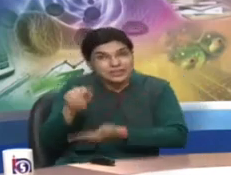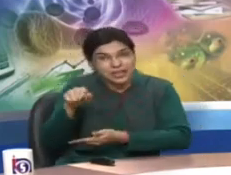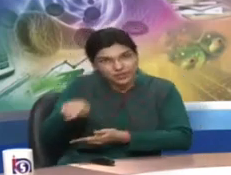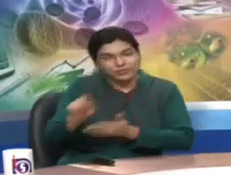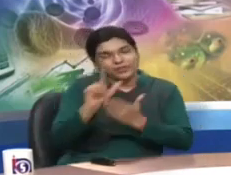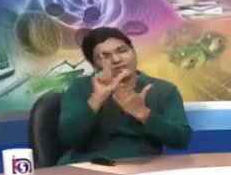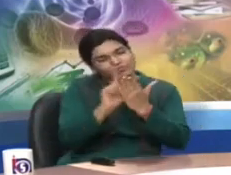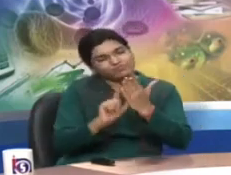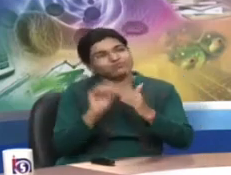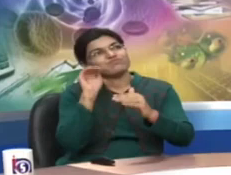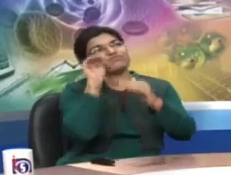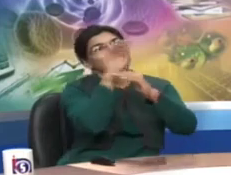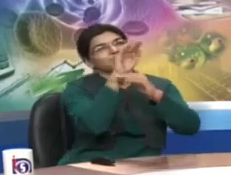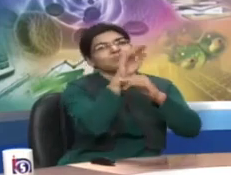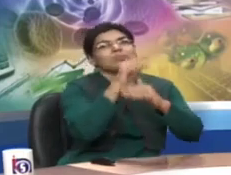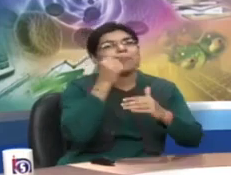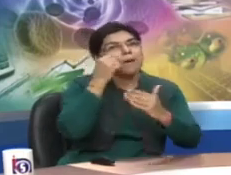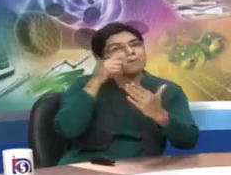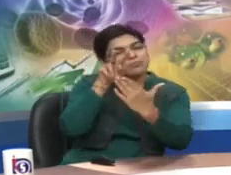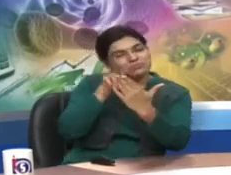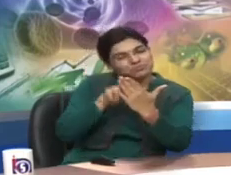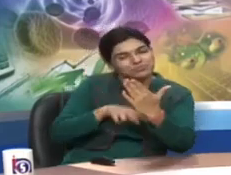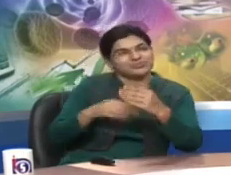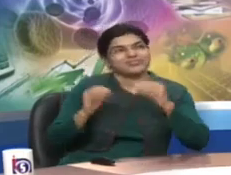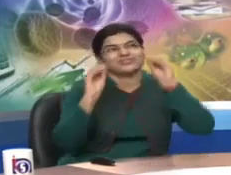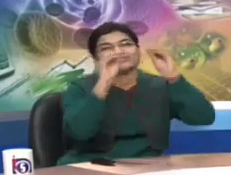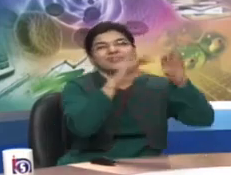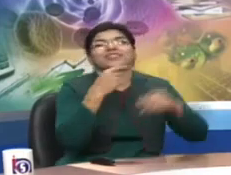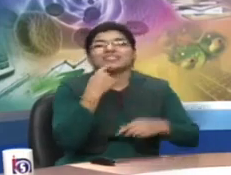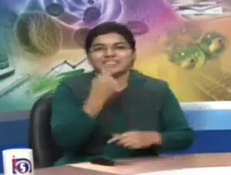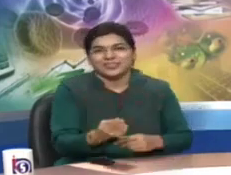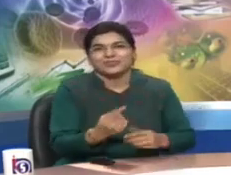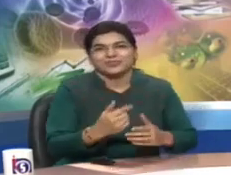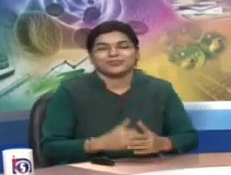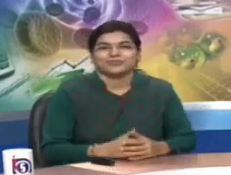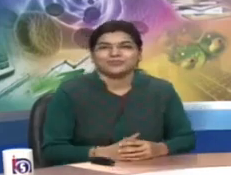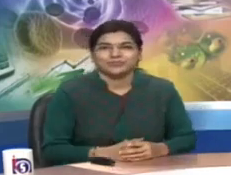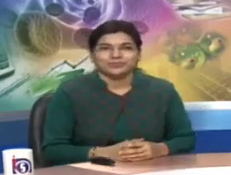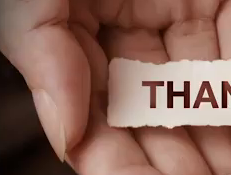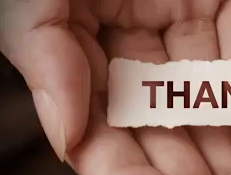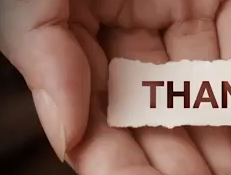Hindu.